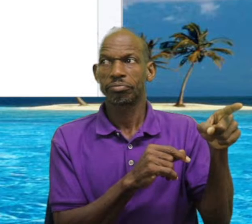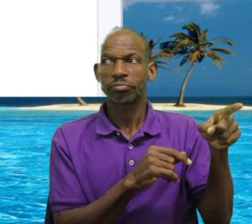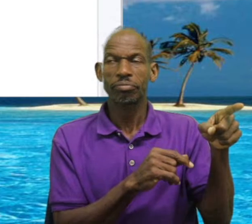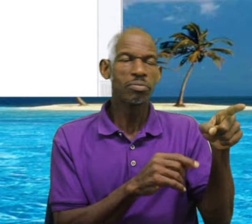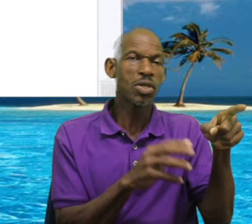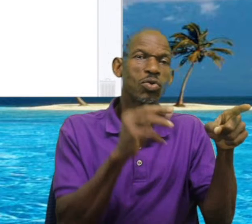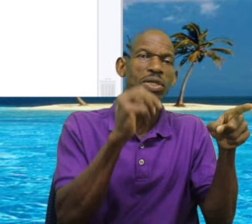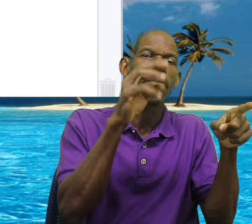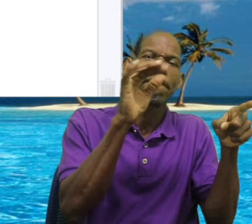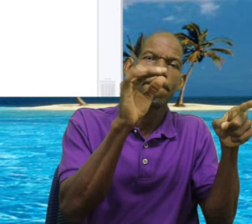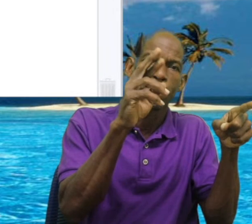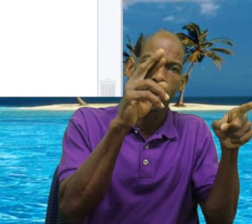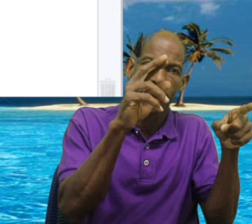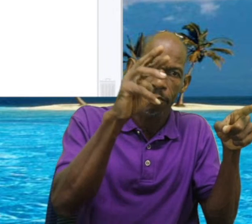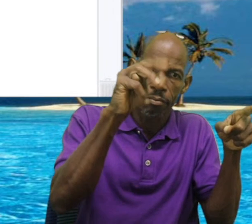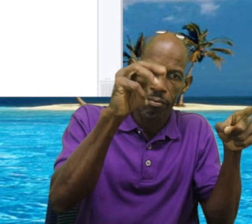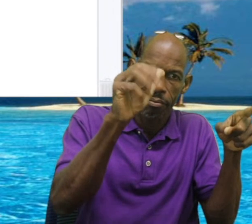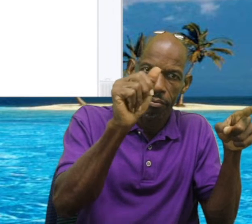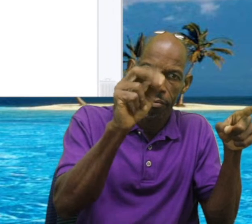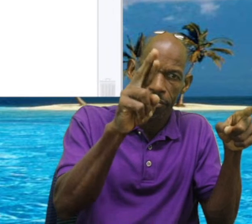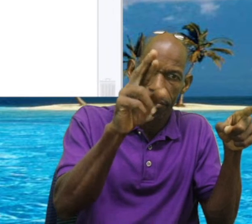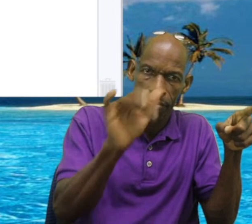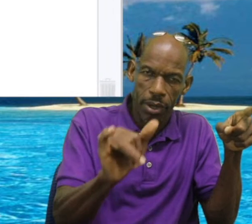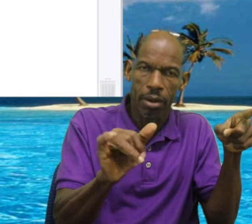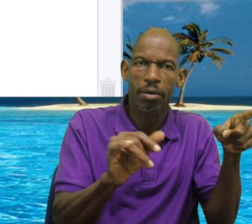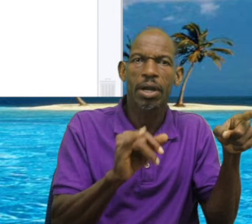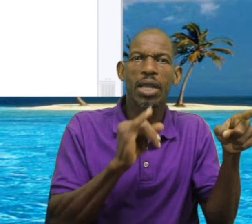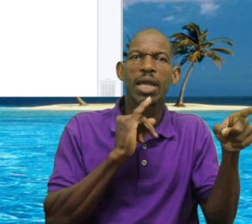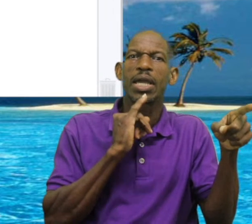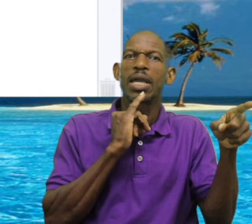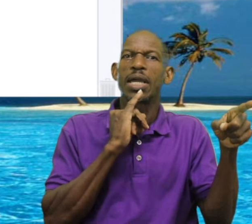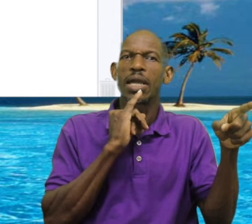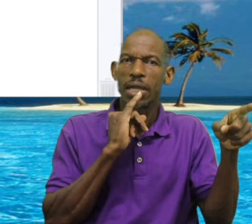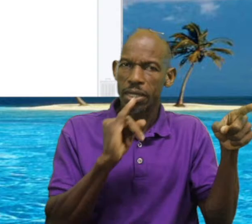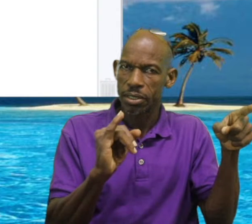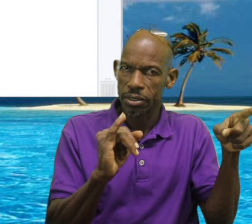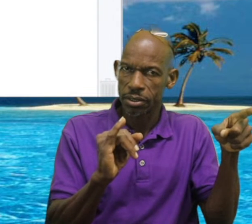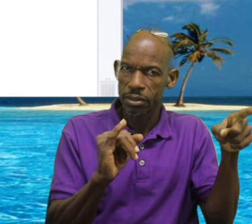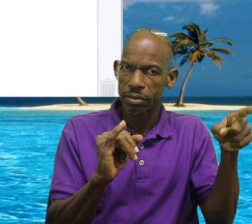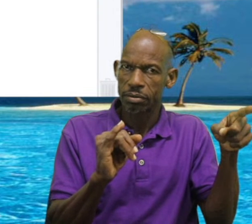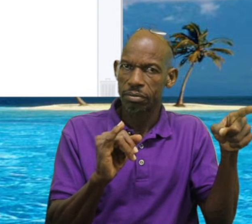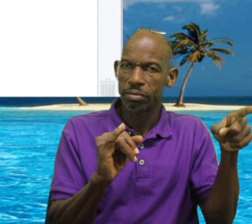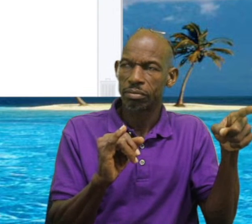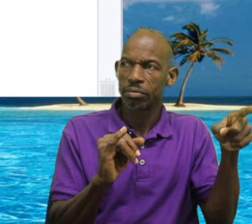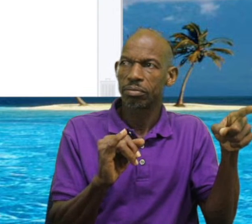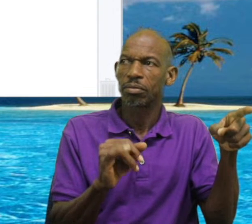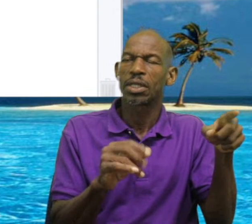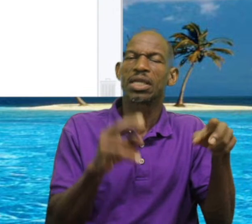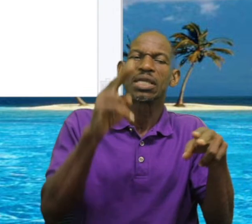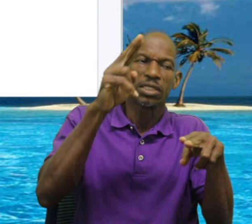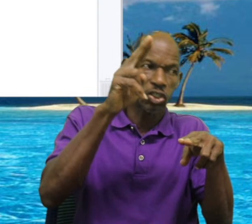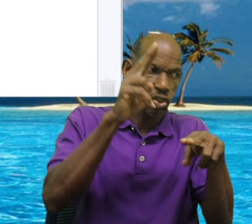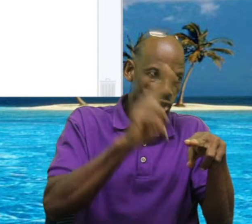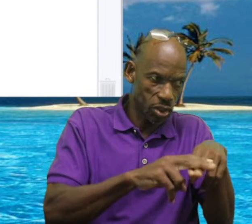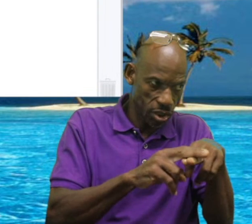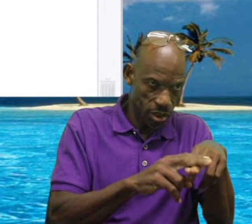is, and Mary is doing two actions. She is sitting